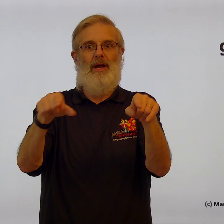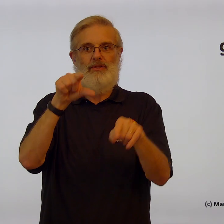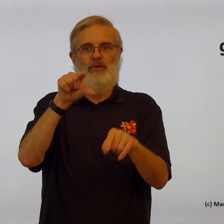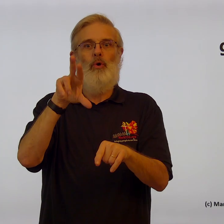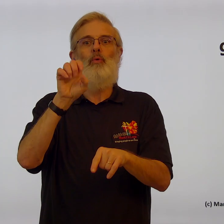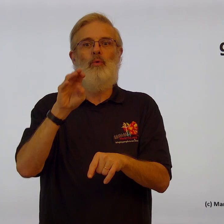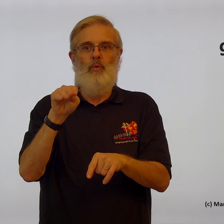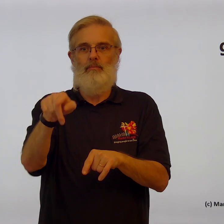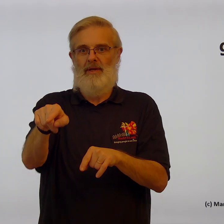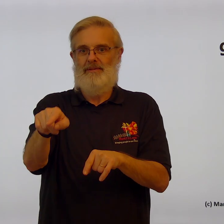so groom